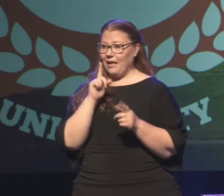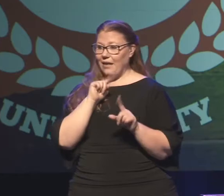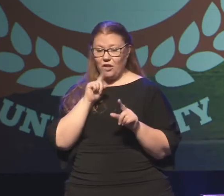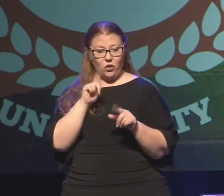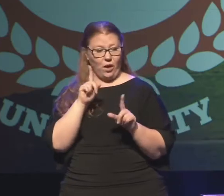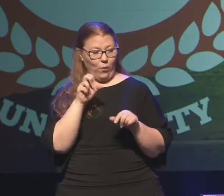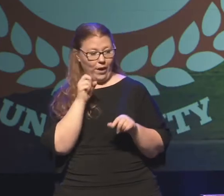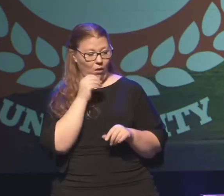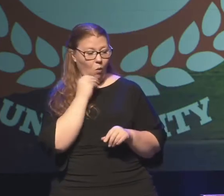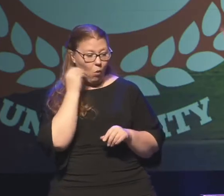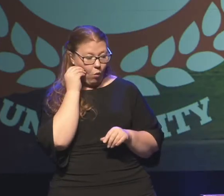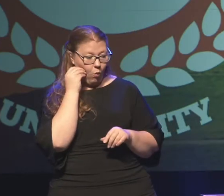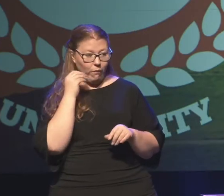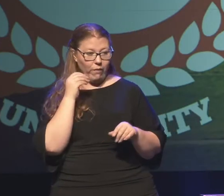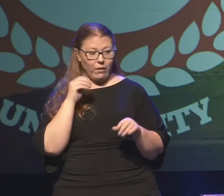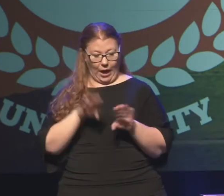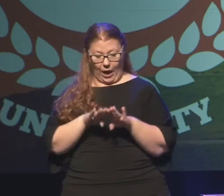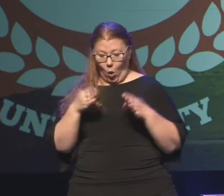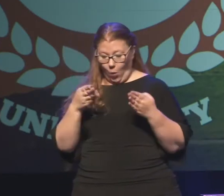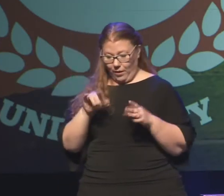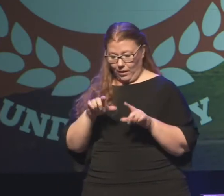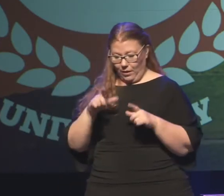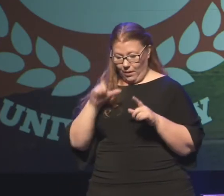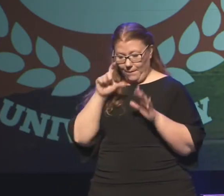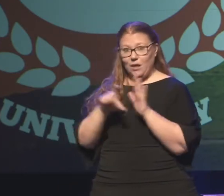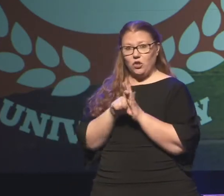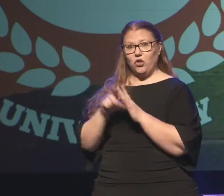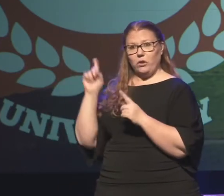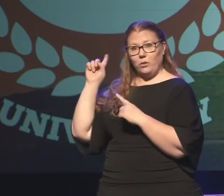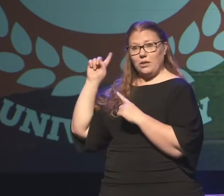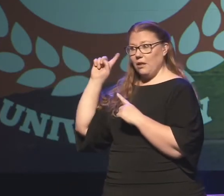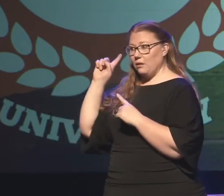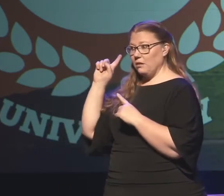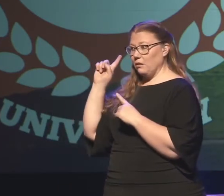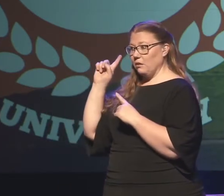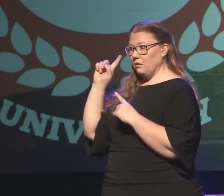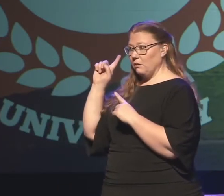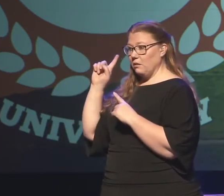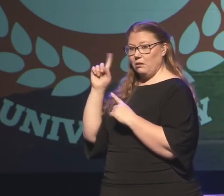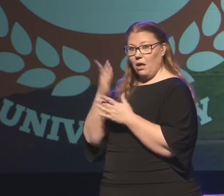home, and then I opened the picture, and it was this. This is what it was. Some of you might recognize this.